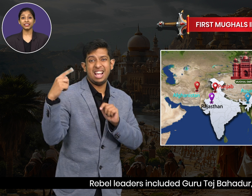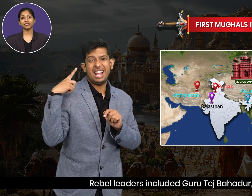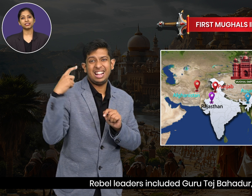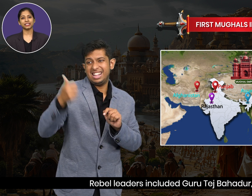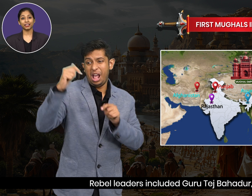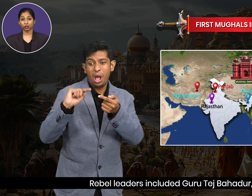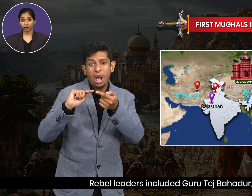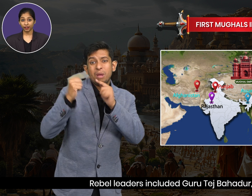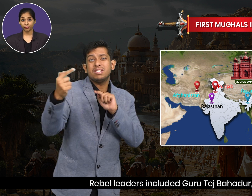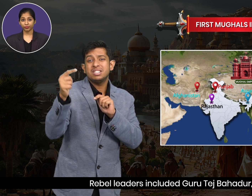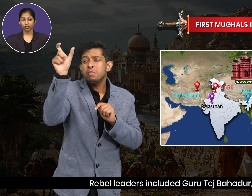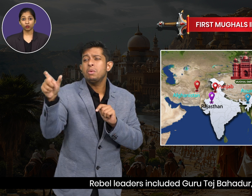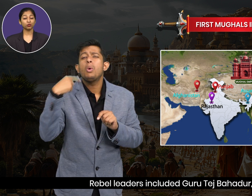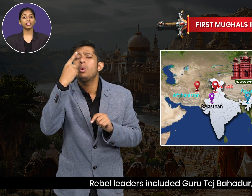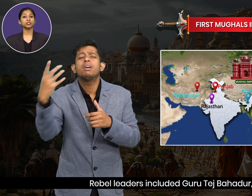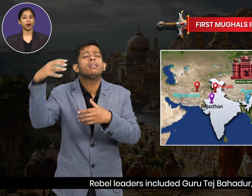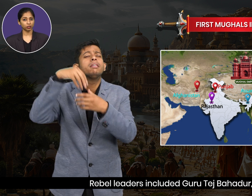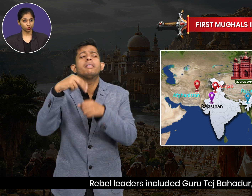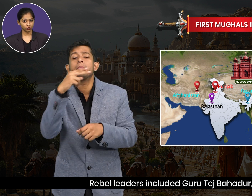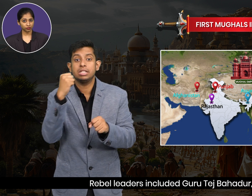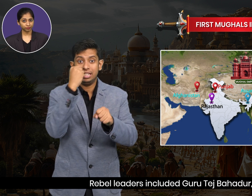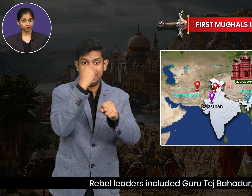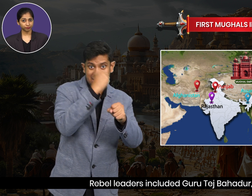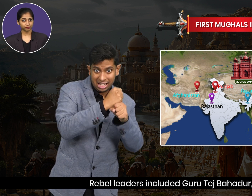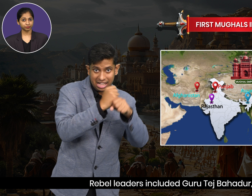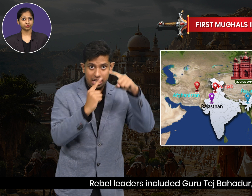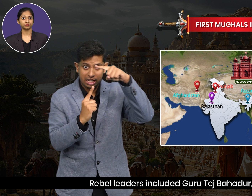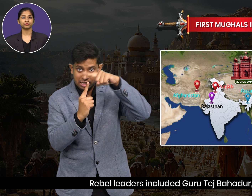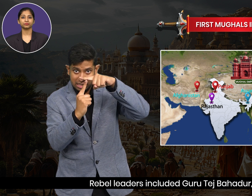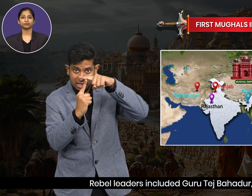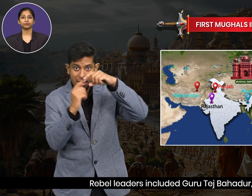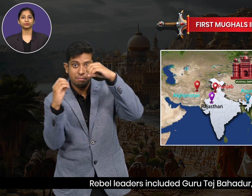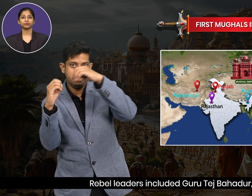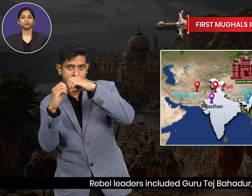Rebel leaders included Guru Tej Bahadur,